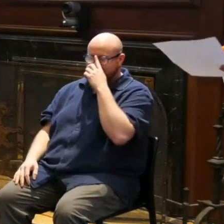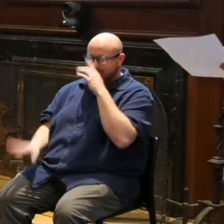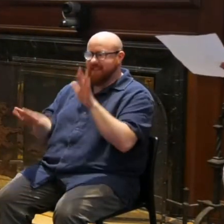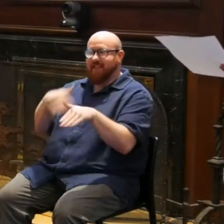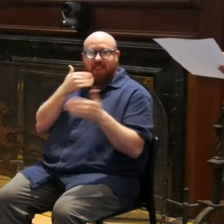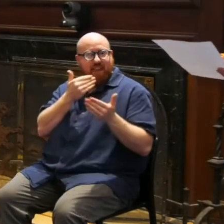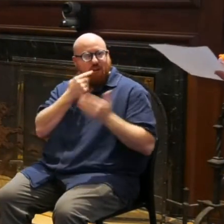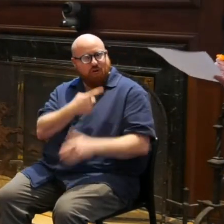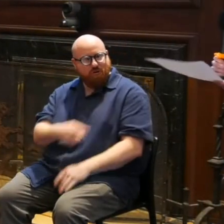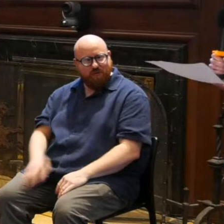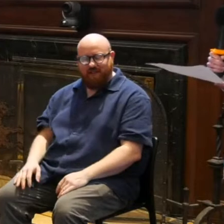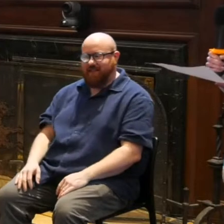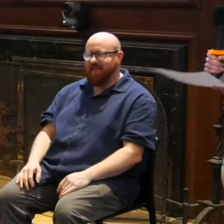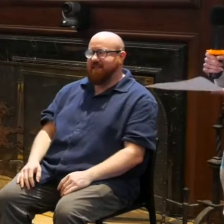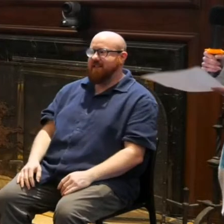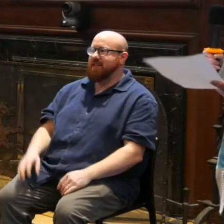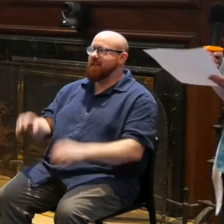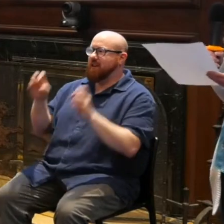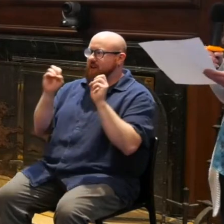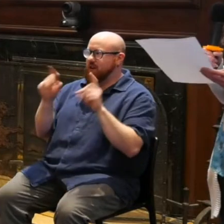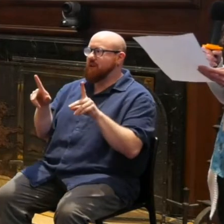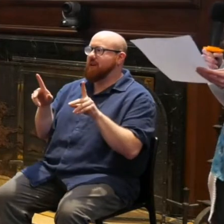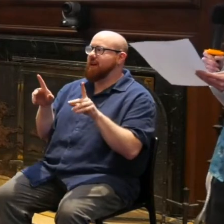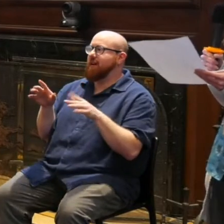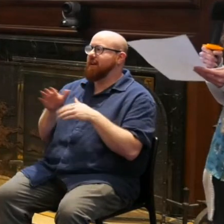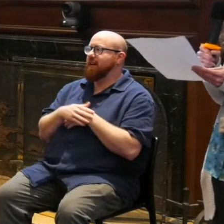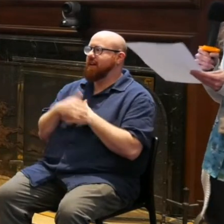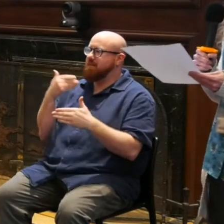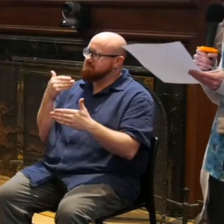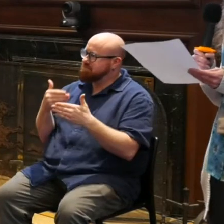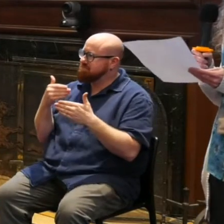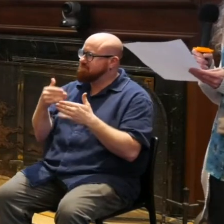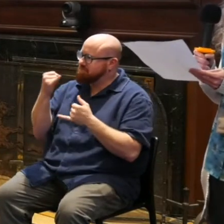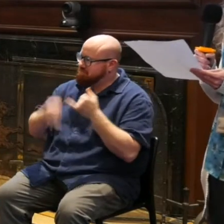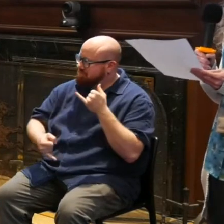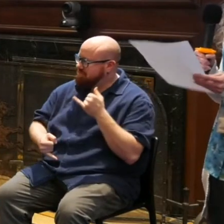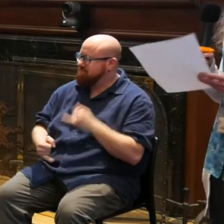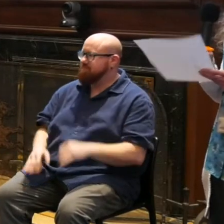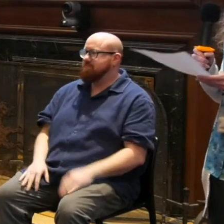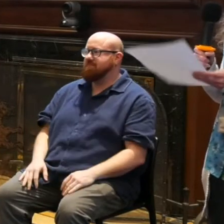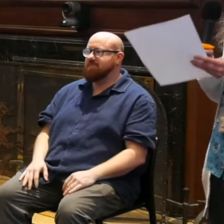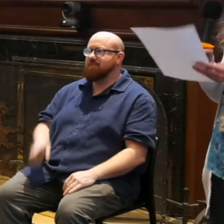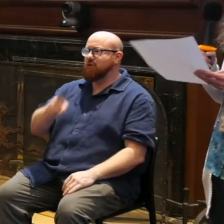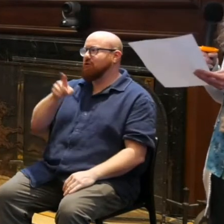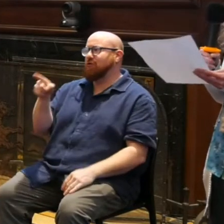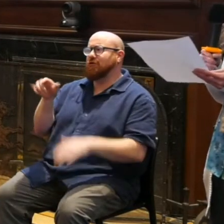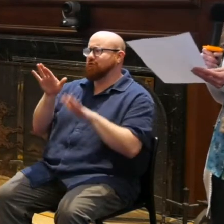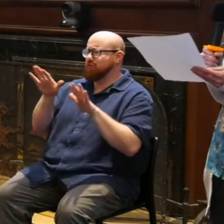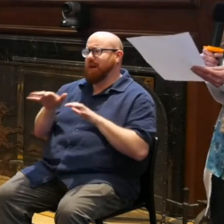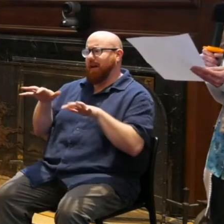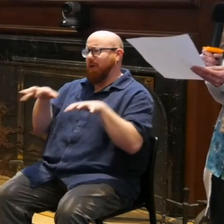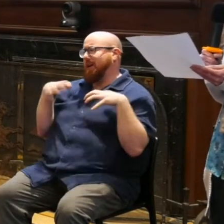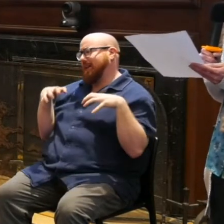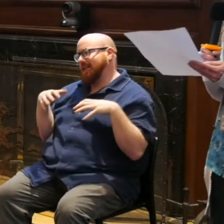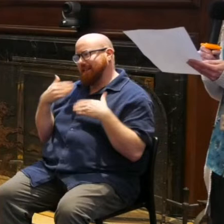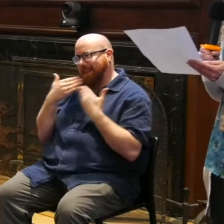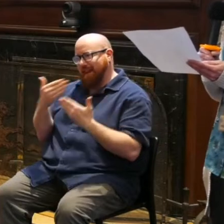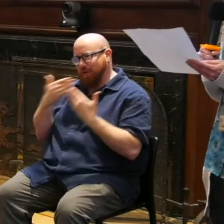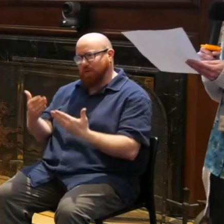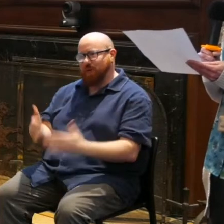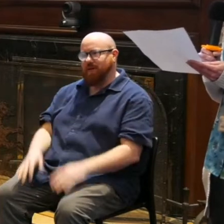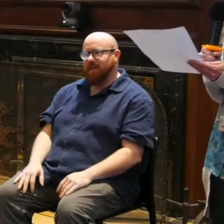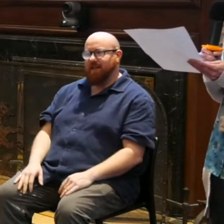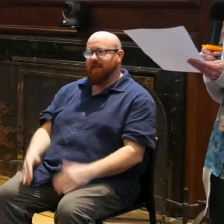Okay. Okay, and we're getting near the end of the list here. You all are being a great audience. Thank you.